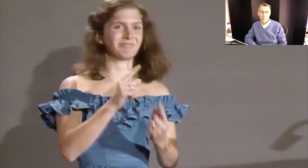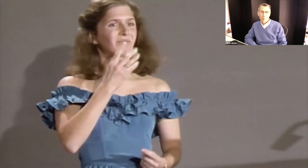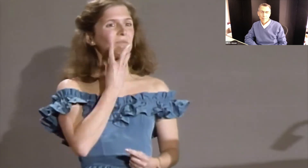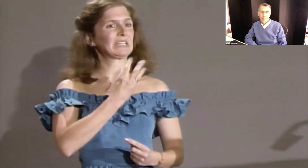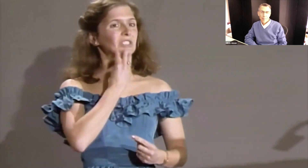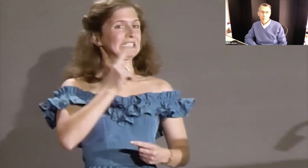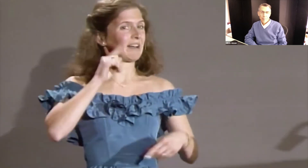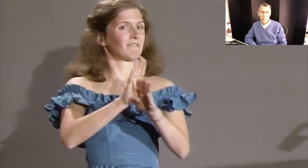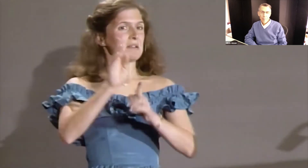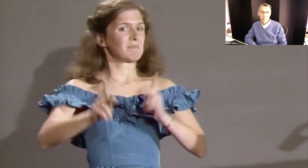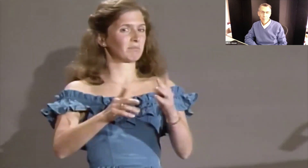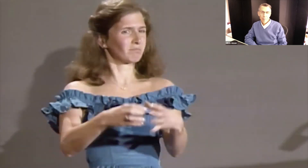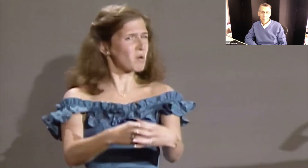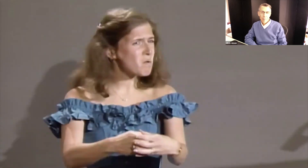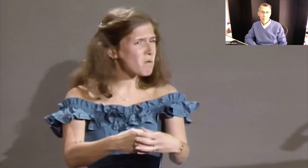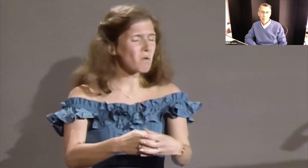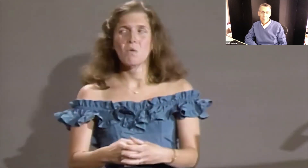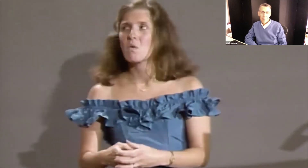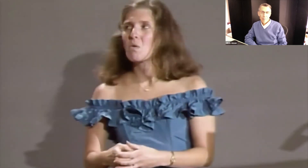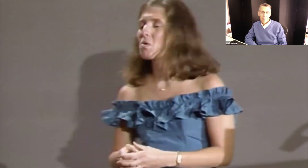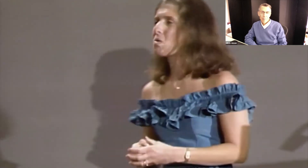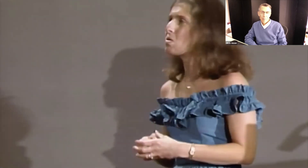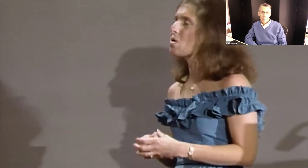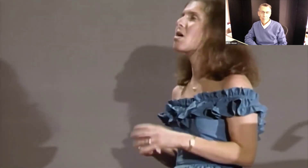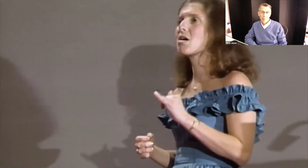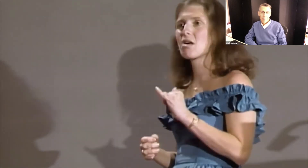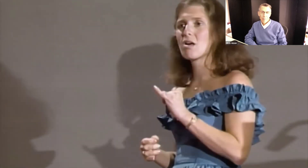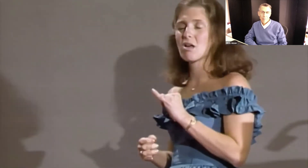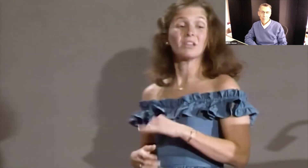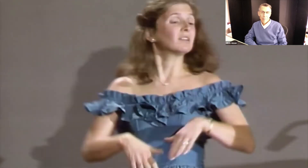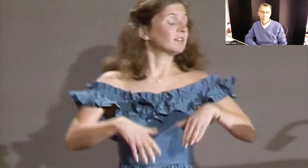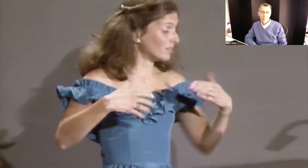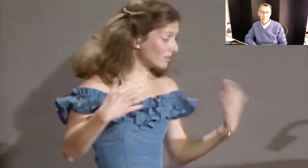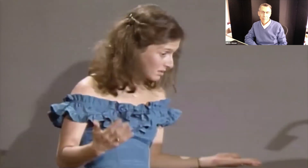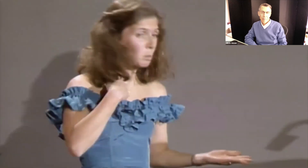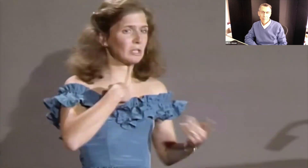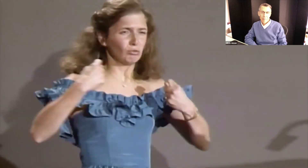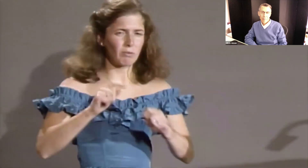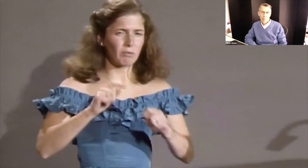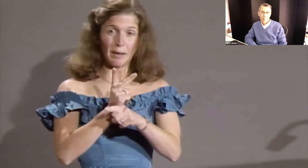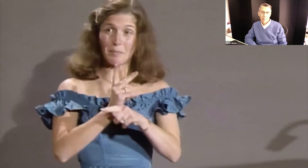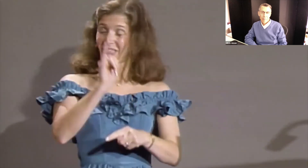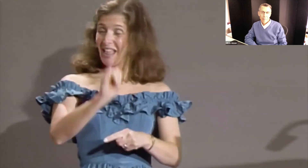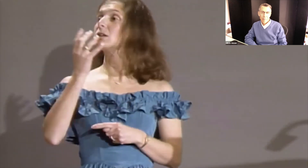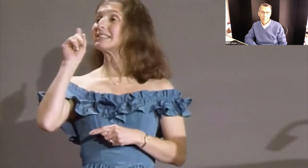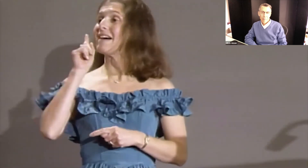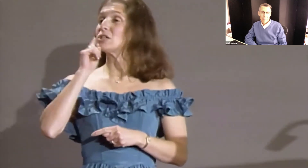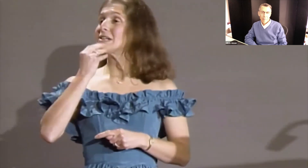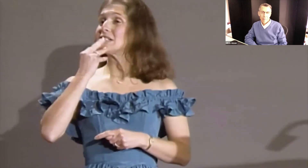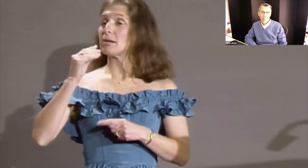of Jewish deaf people that's very tiny. And I said, yeah. And he said, we're going to try to keep the Jewish deaf